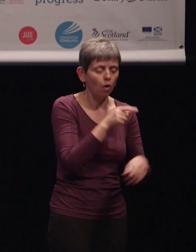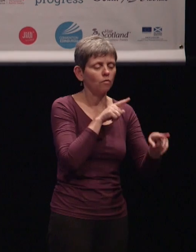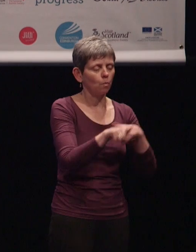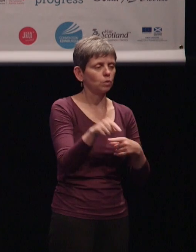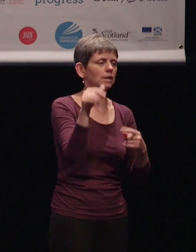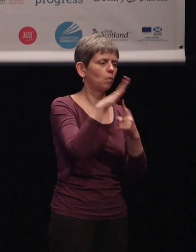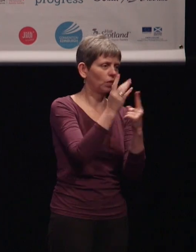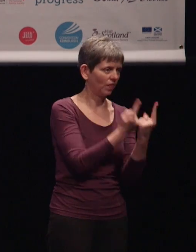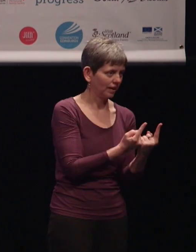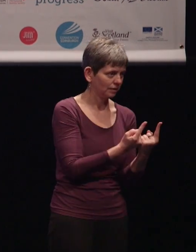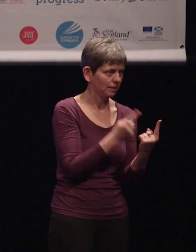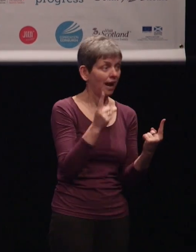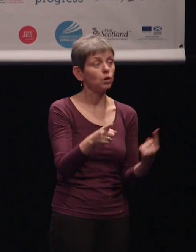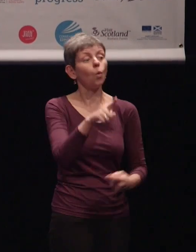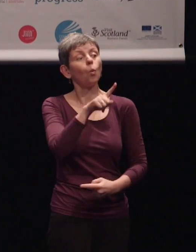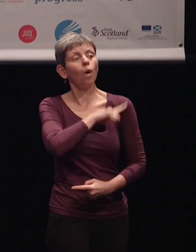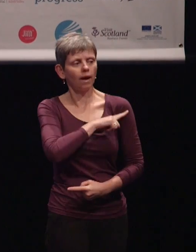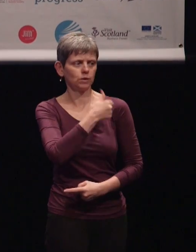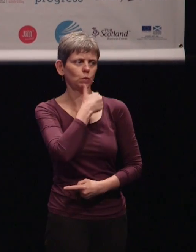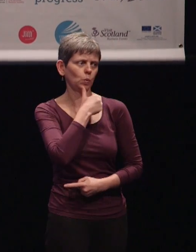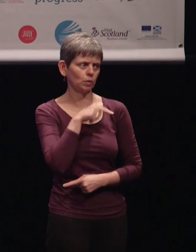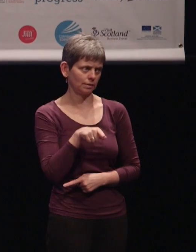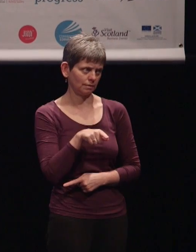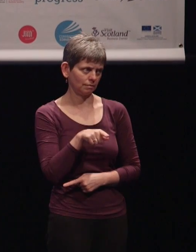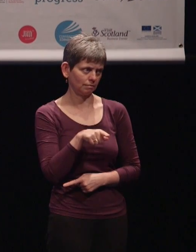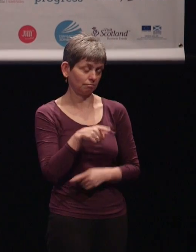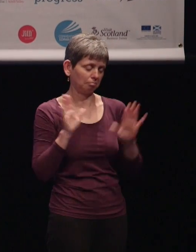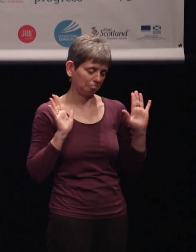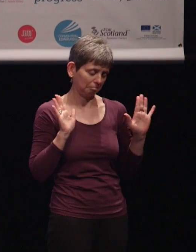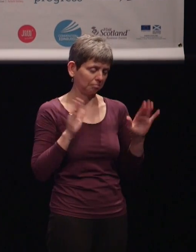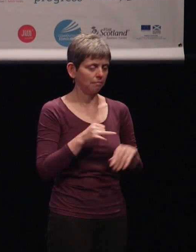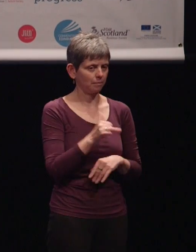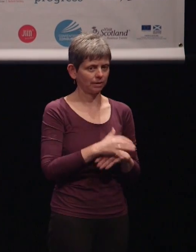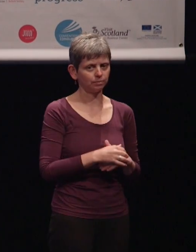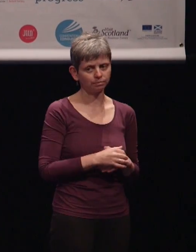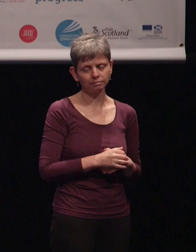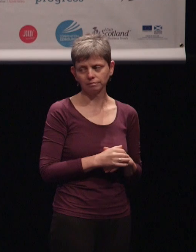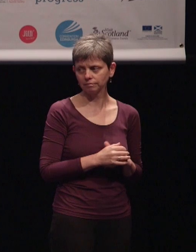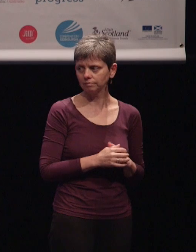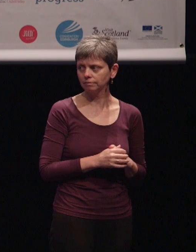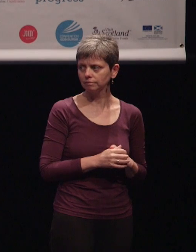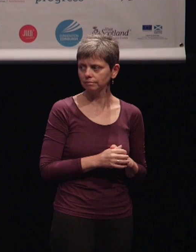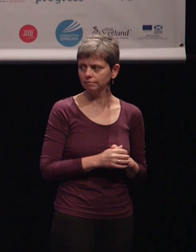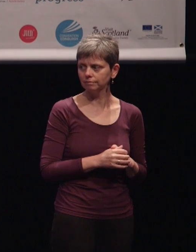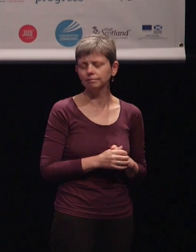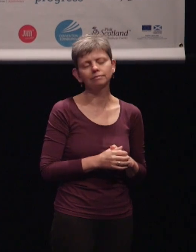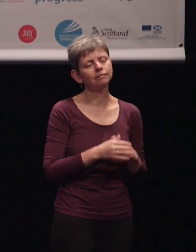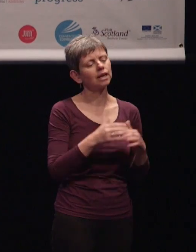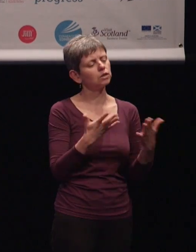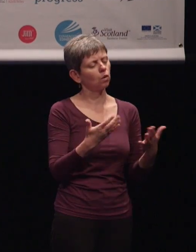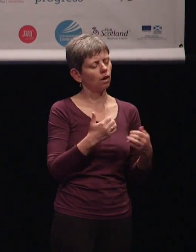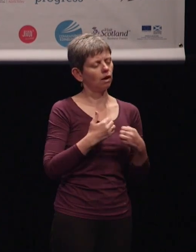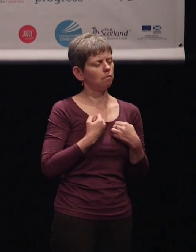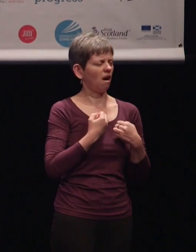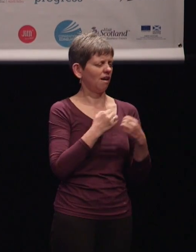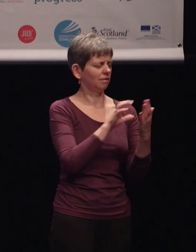maybe more of why to use them, or that we should use them. And I wrote in the short text about my presentation